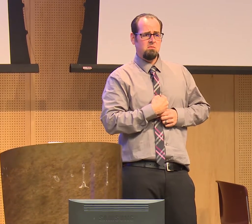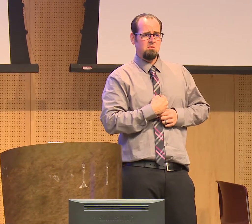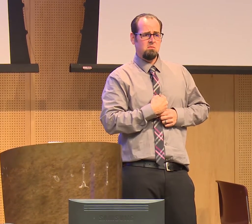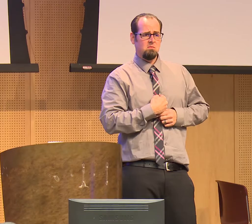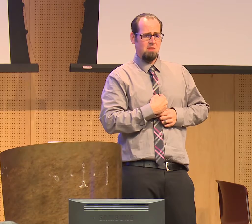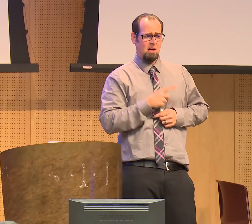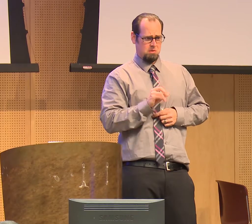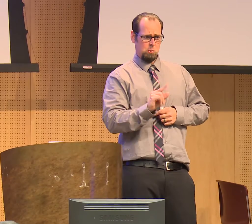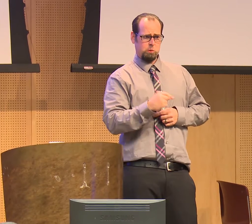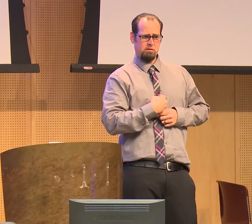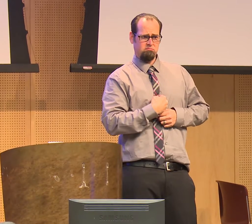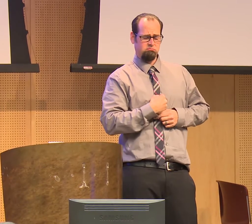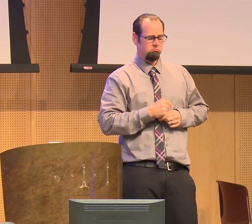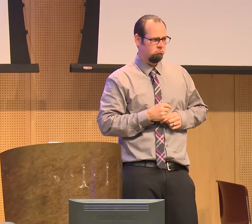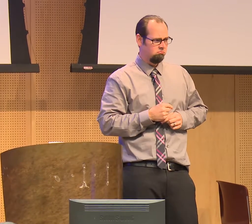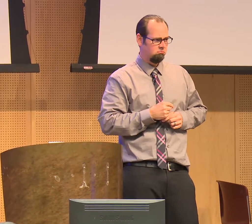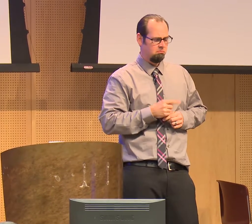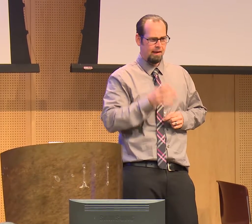But there was something I wanted to do.